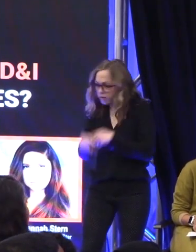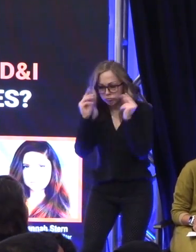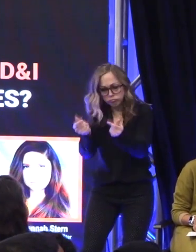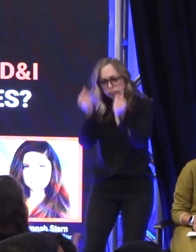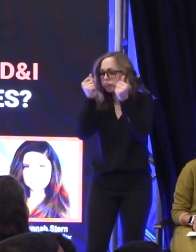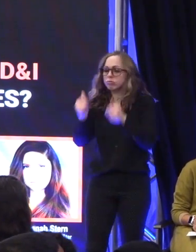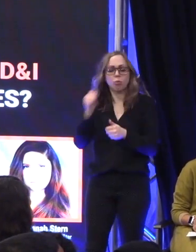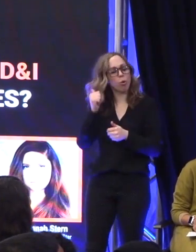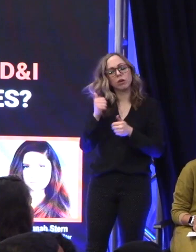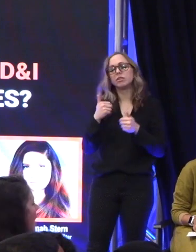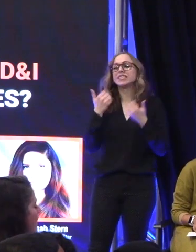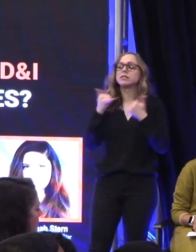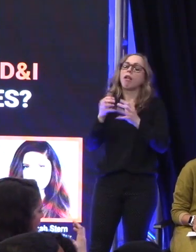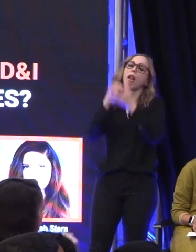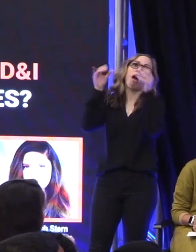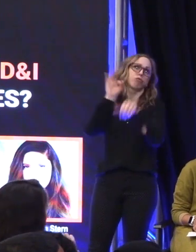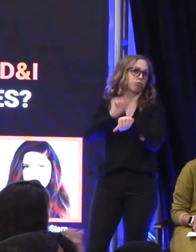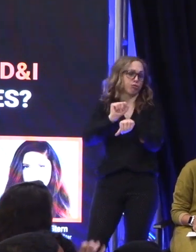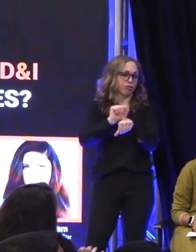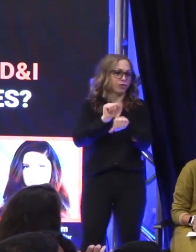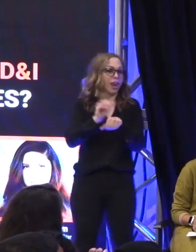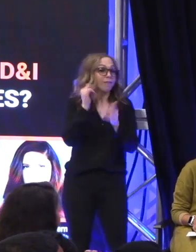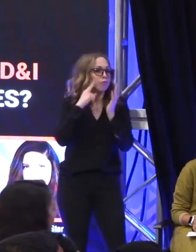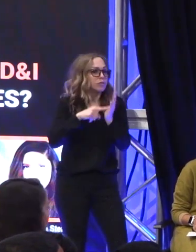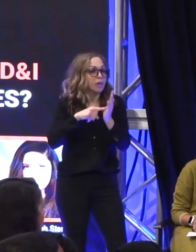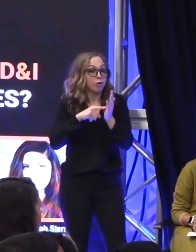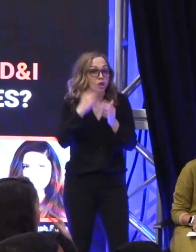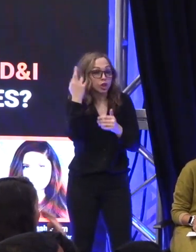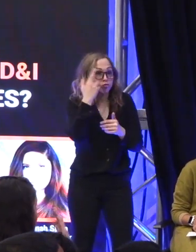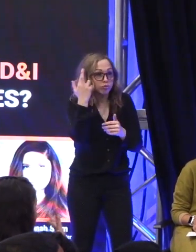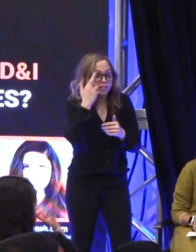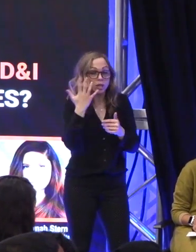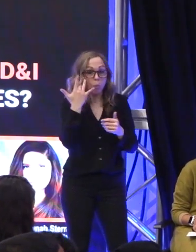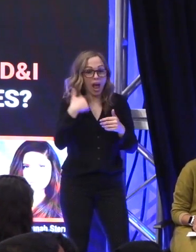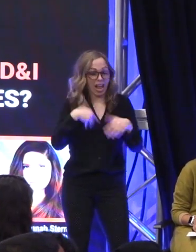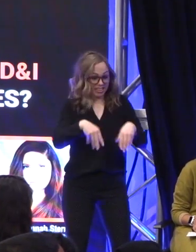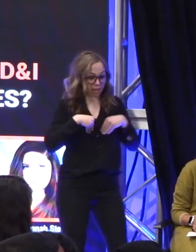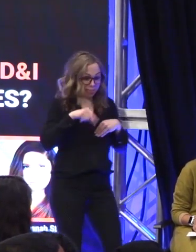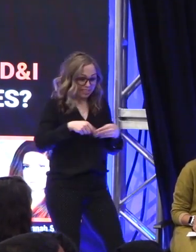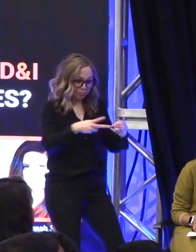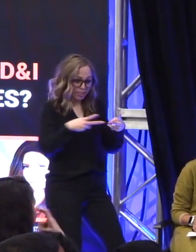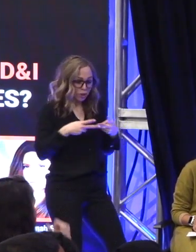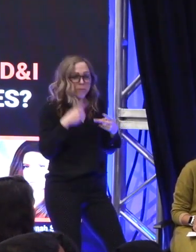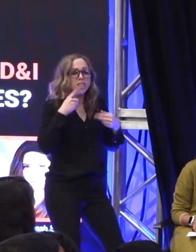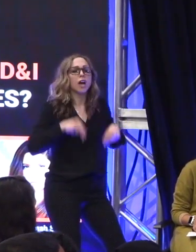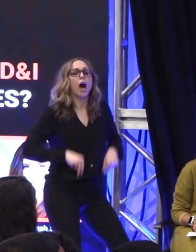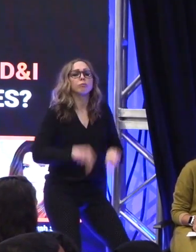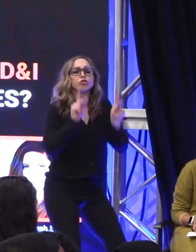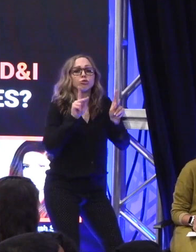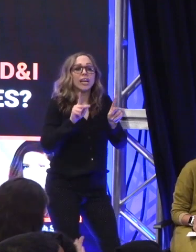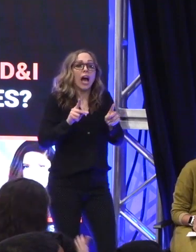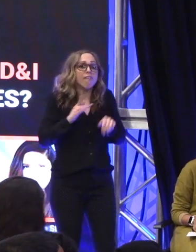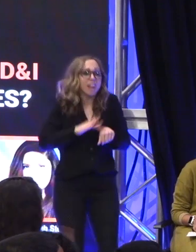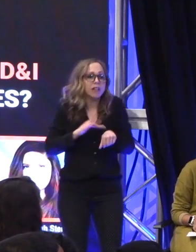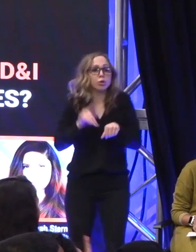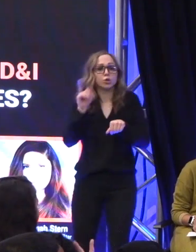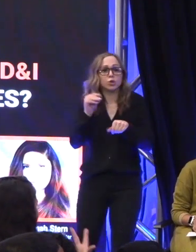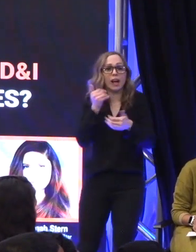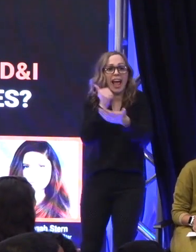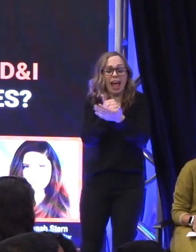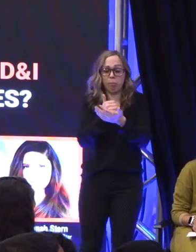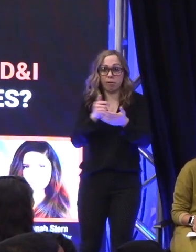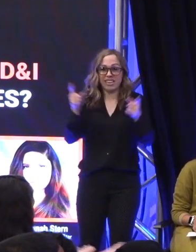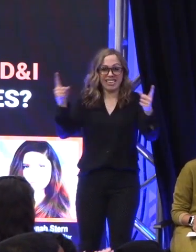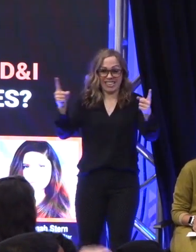know, we have lots of work to do. Like, the reason why I took this role is because of the opportunity that does exist to close these gaps. And